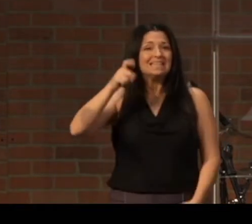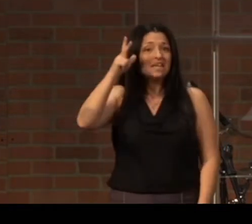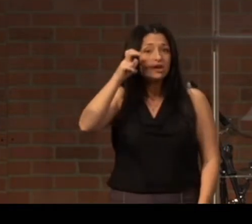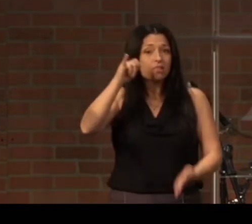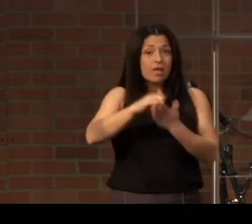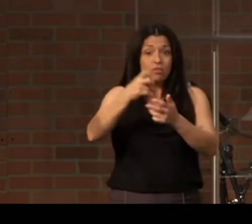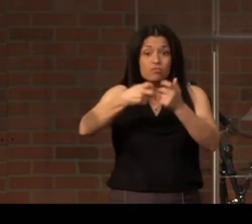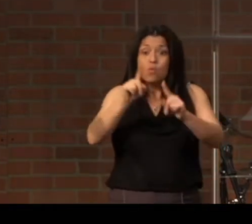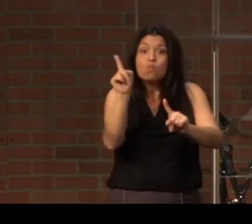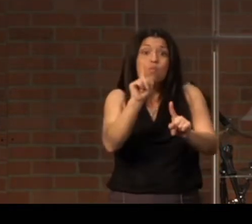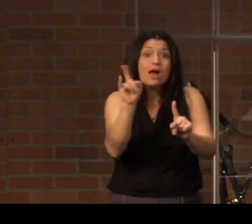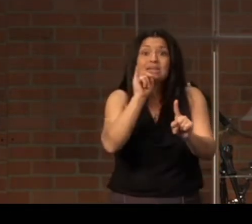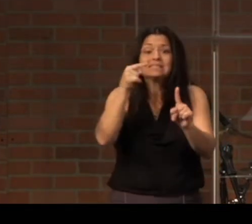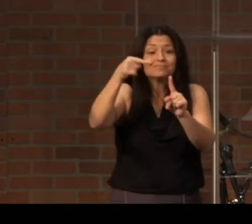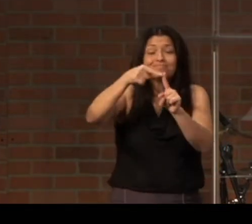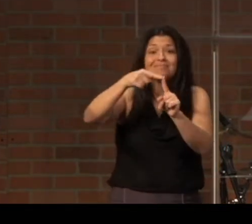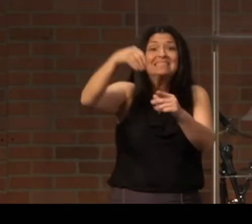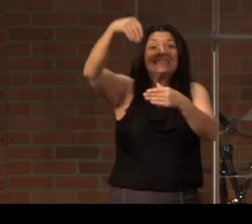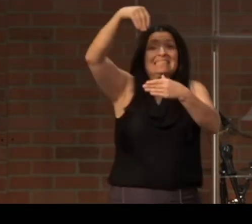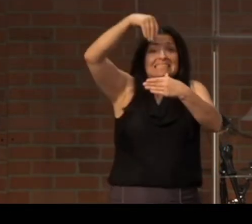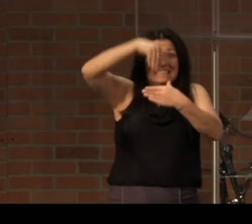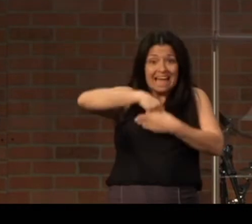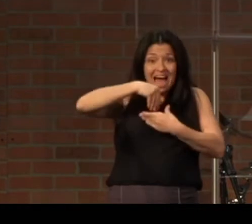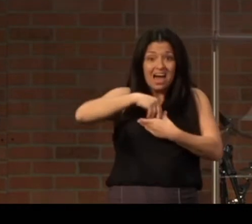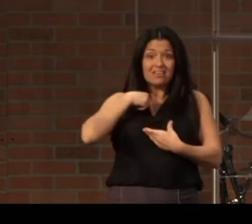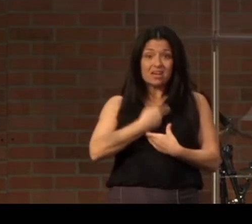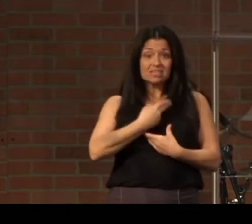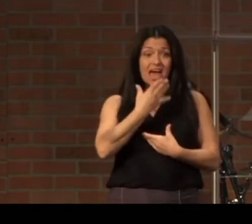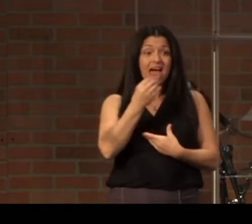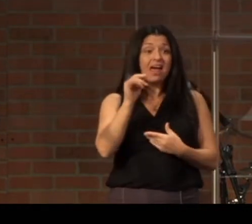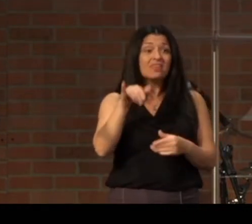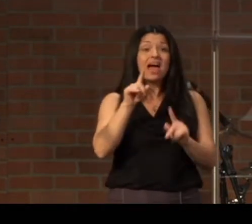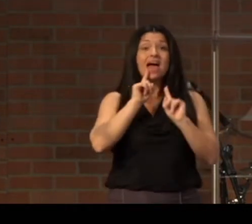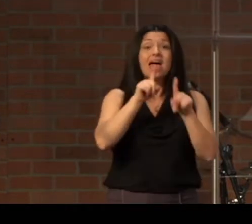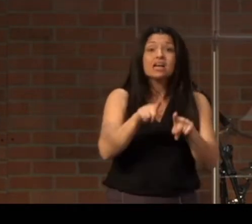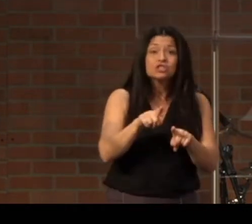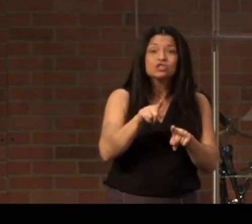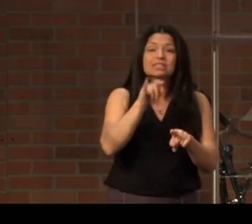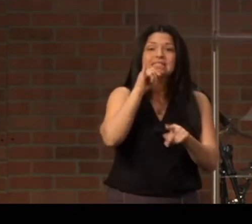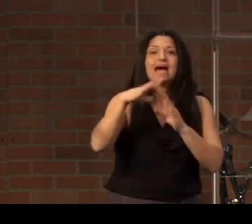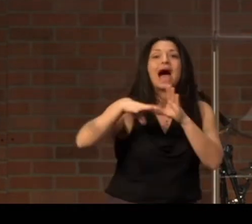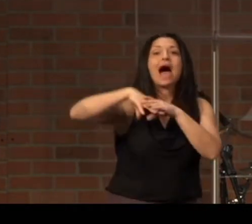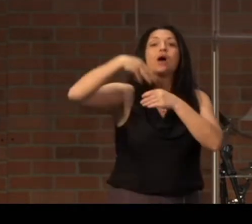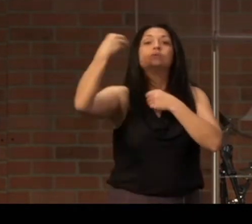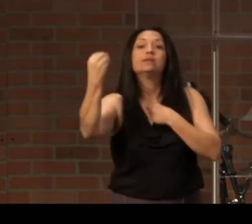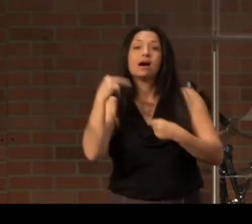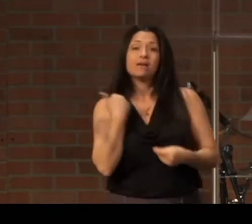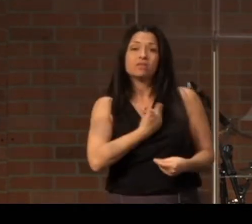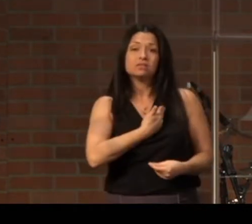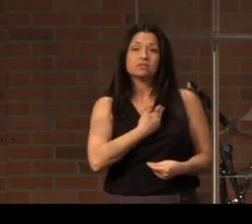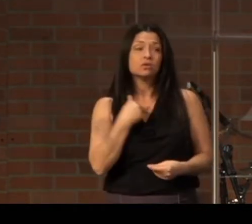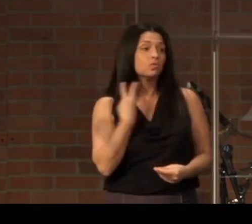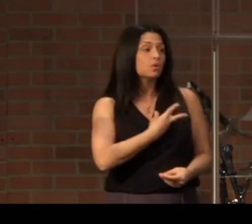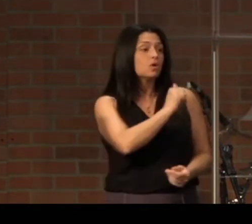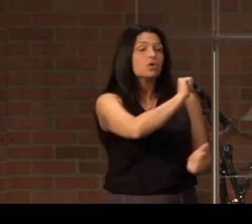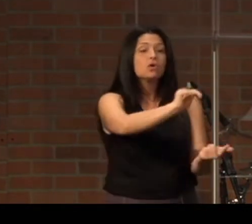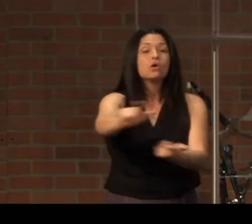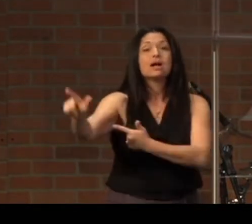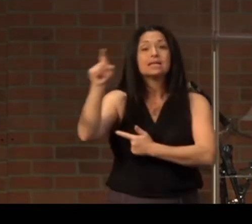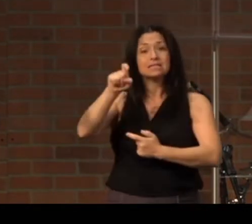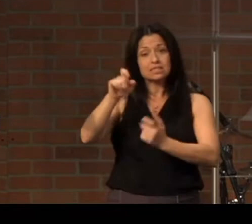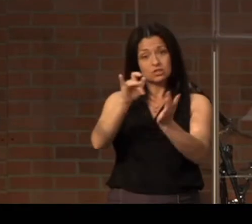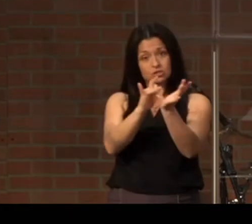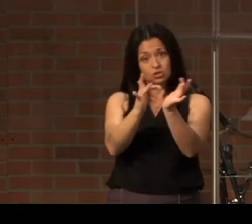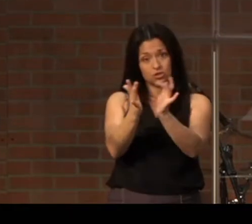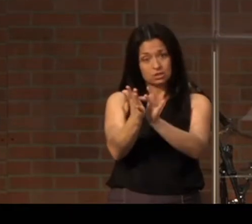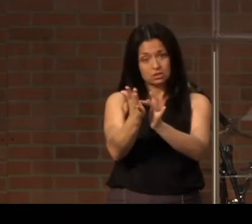inside of all of us. And the solution is outside of us, right? We all need Jesus. So coming